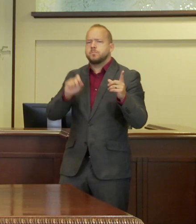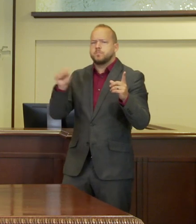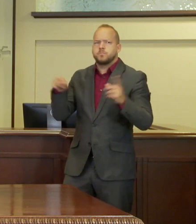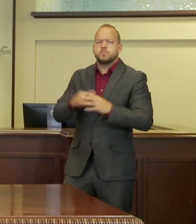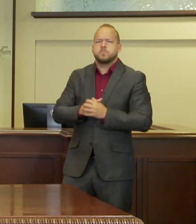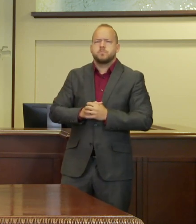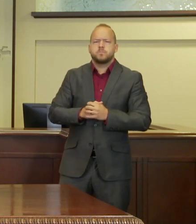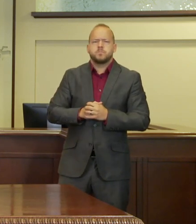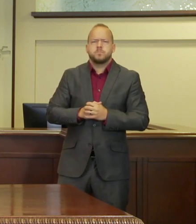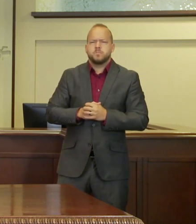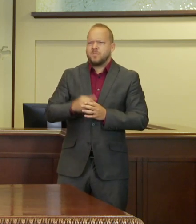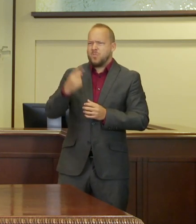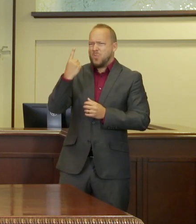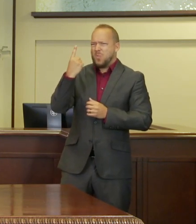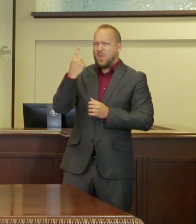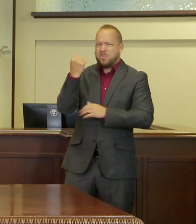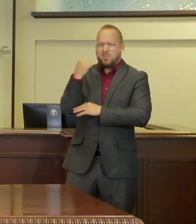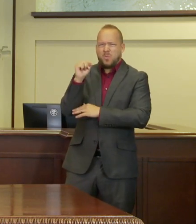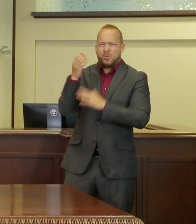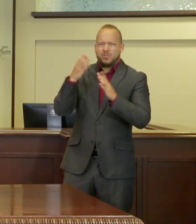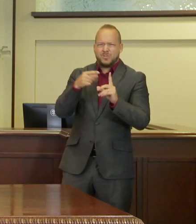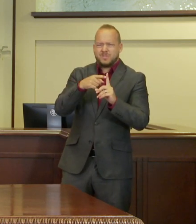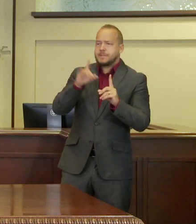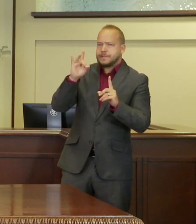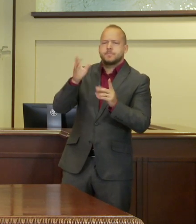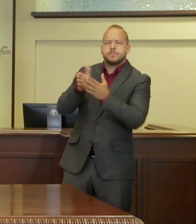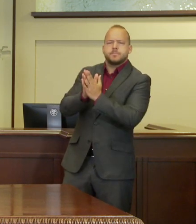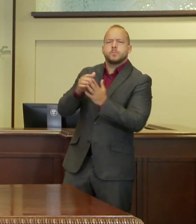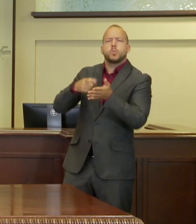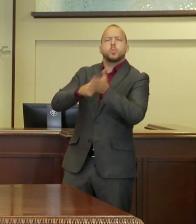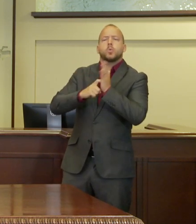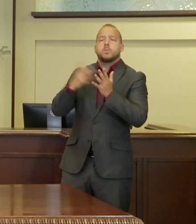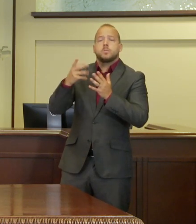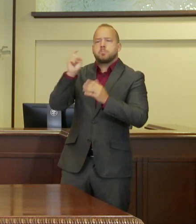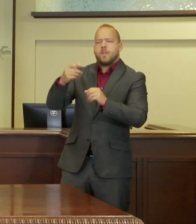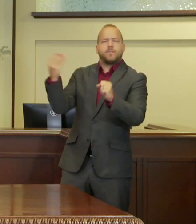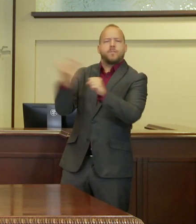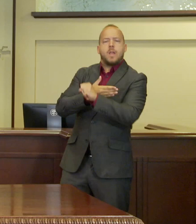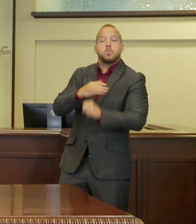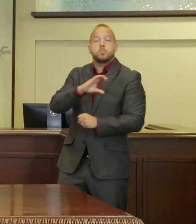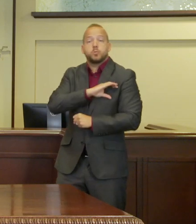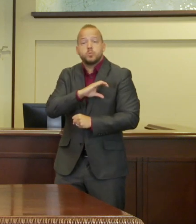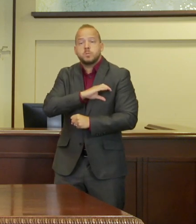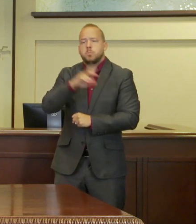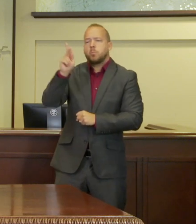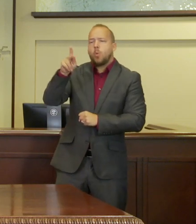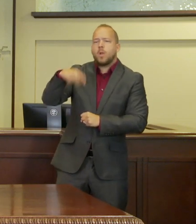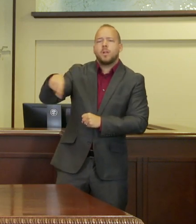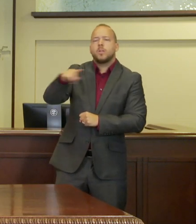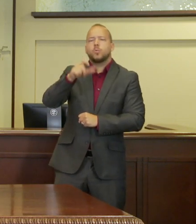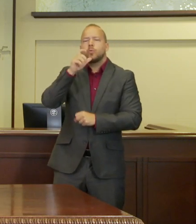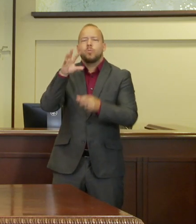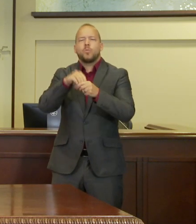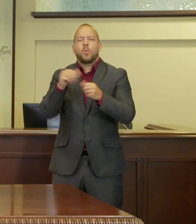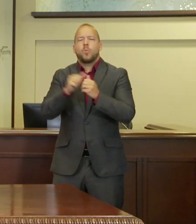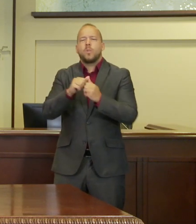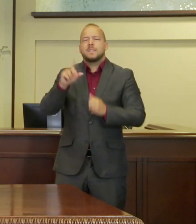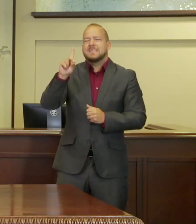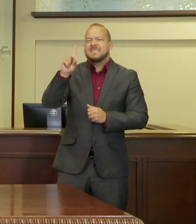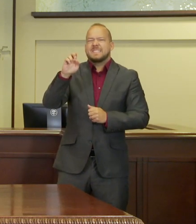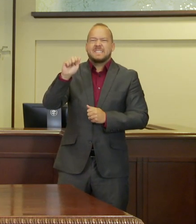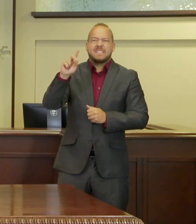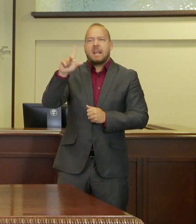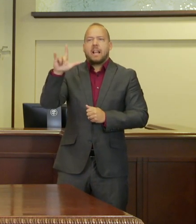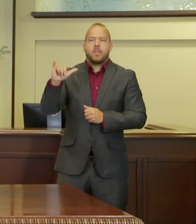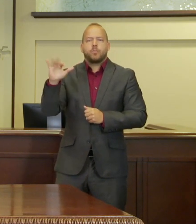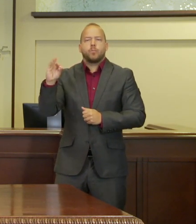demands raised by protesters was for the firing of police in the Portland police who have engaged in deadly force, like Ronald